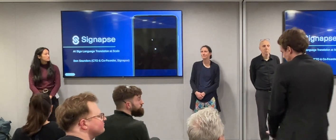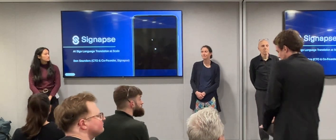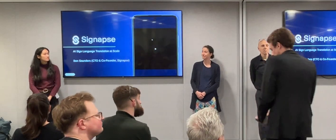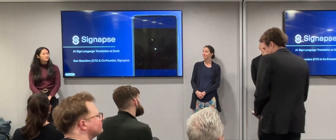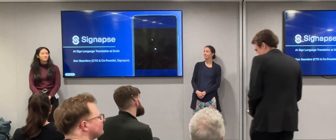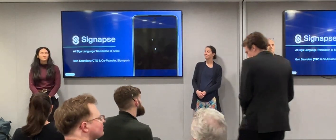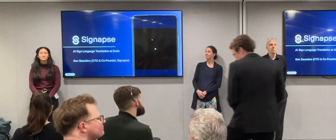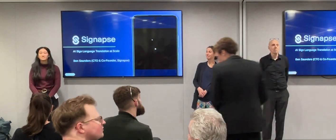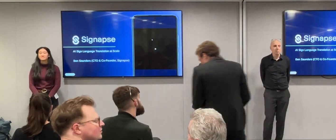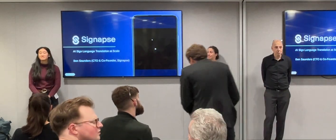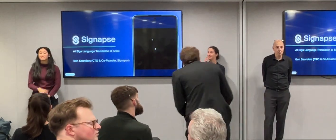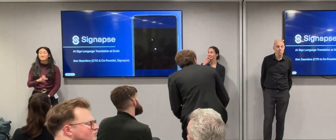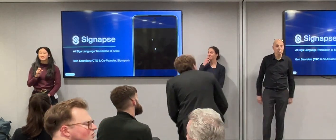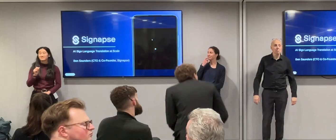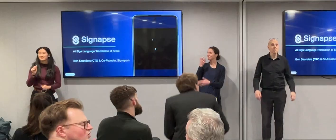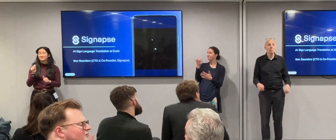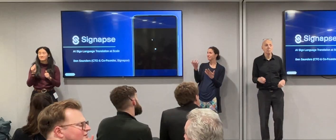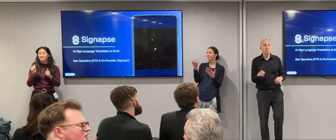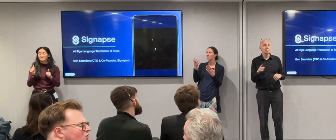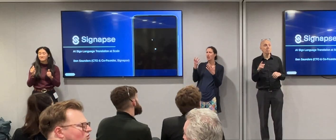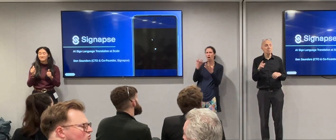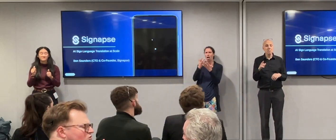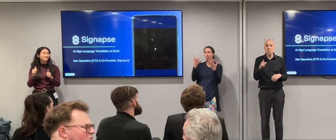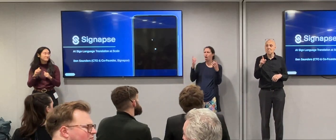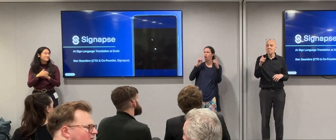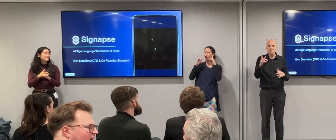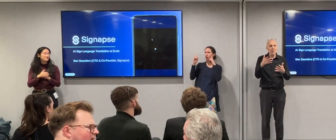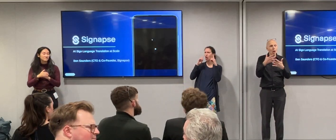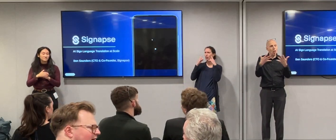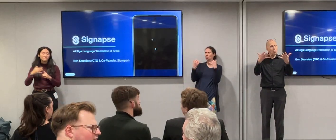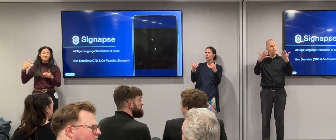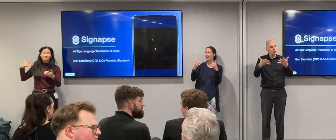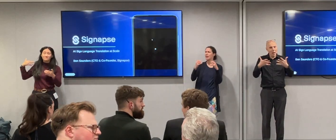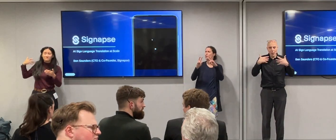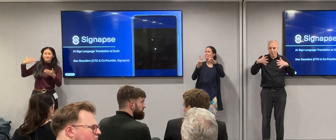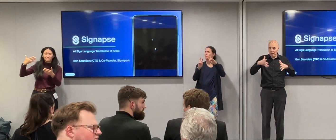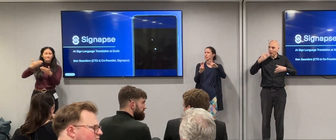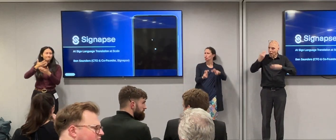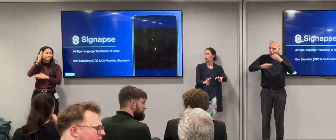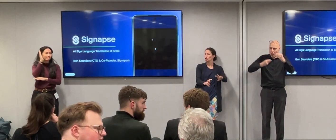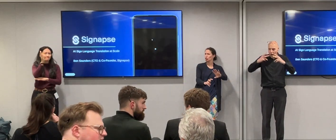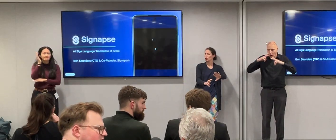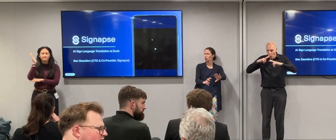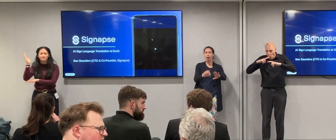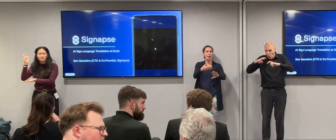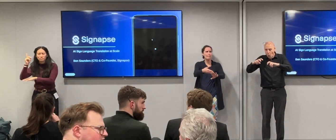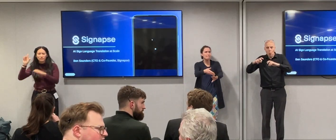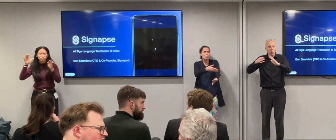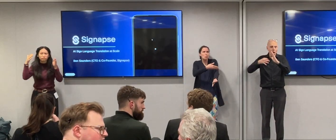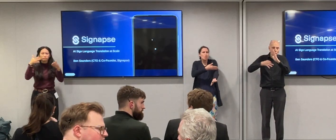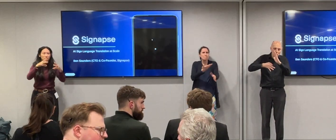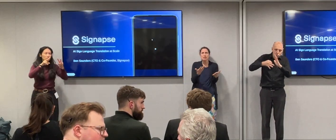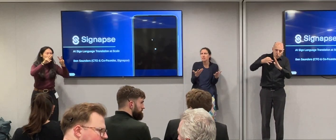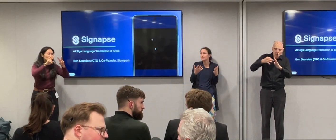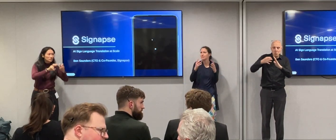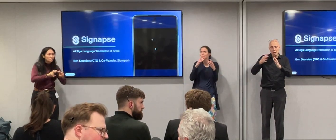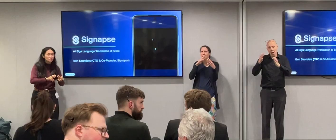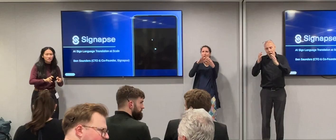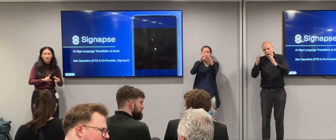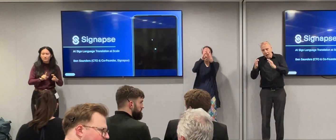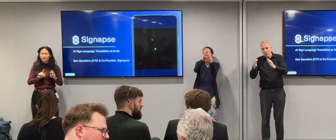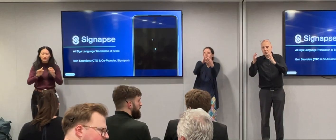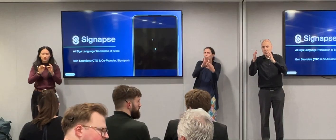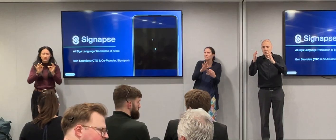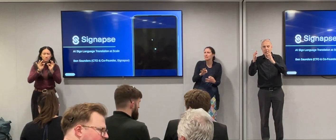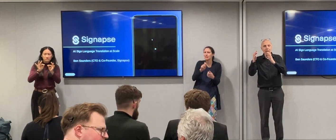Great, cool. So I feel like a lot of what we've heard today has been kind of on the research side, great kind of improvements, getting some great accuracies.